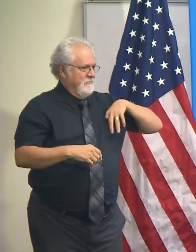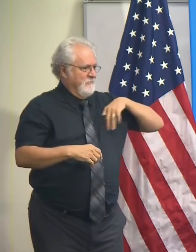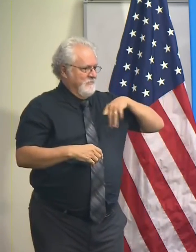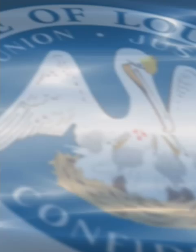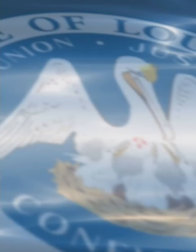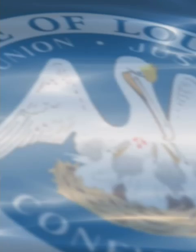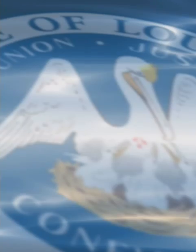I am.